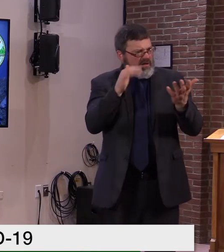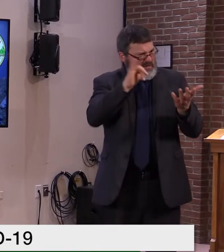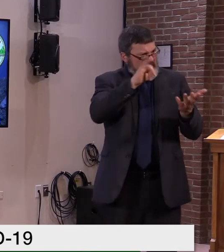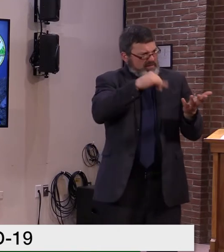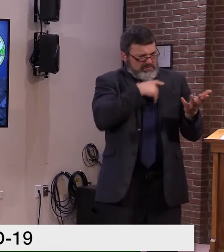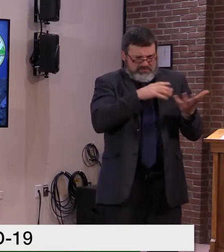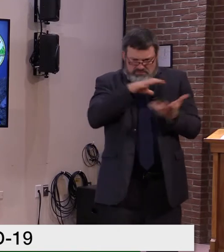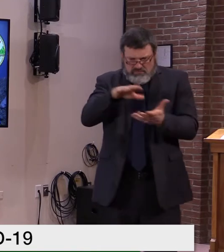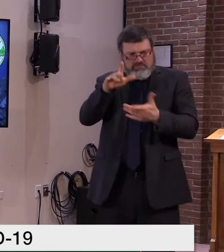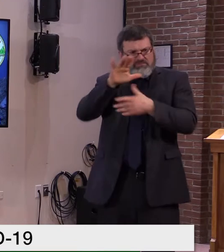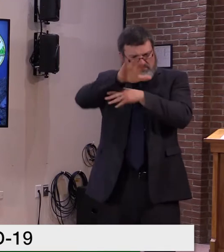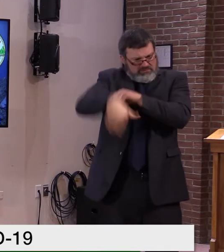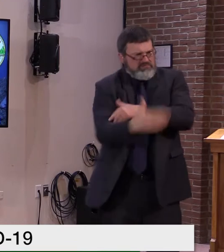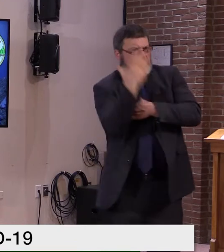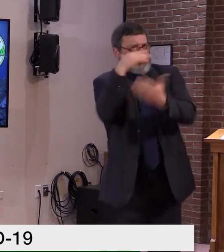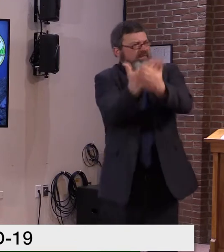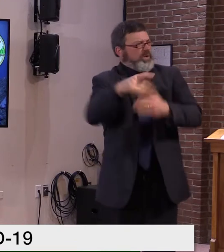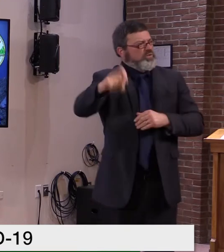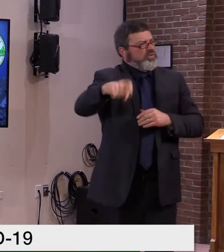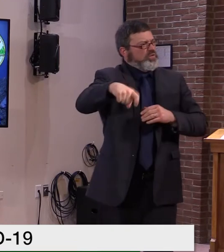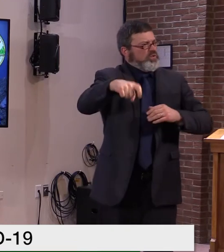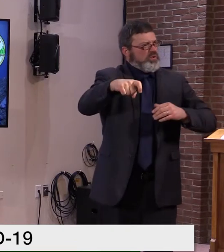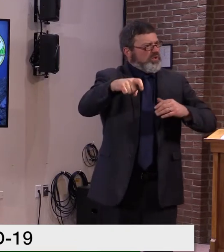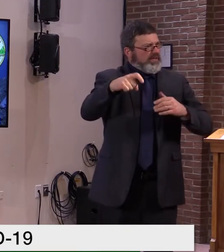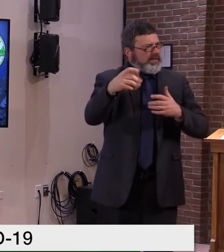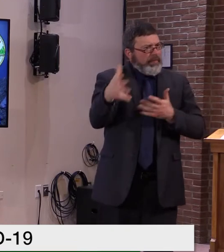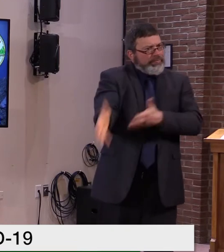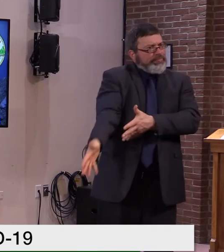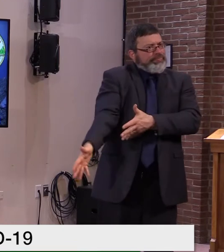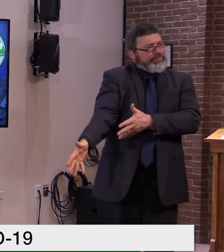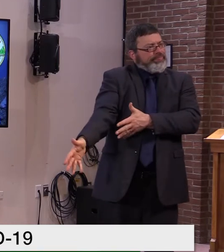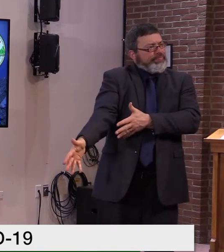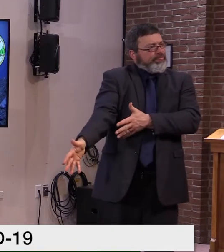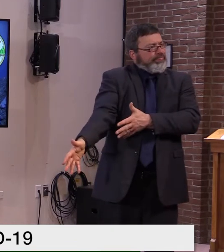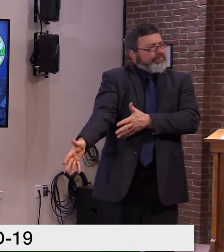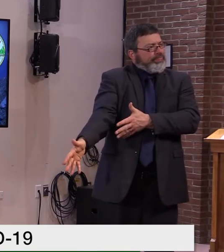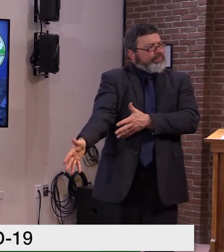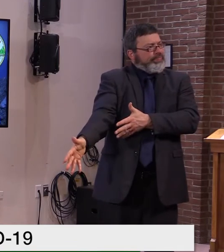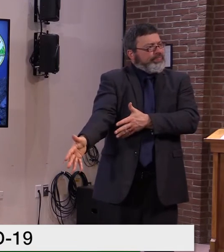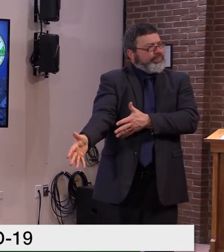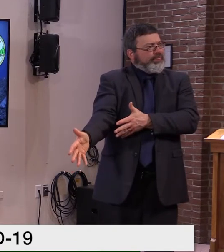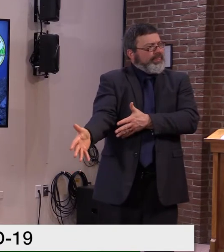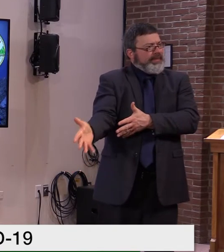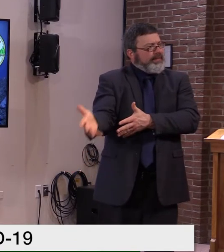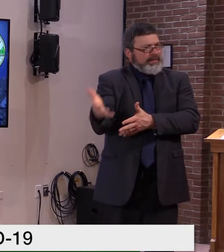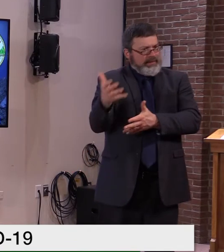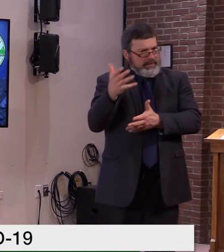for delivery to Broad until 50 hours later, on 11:30 at